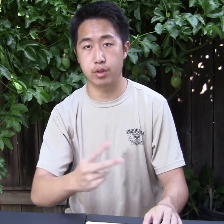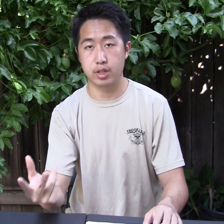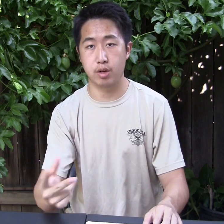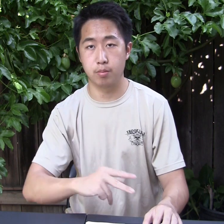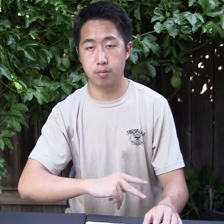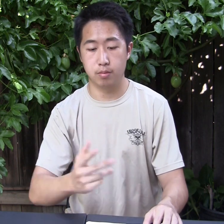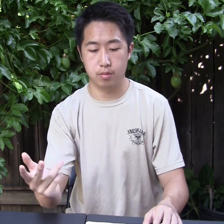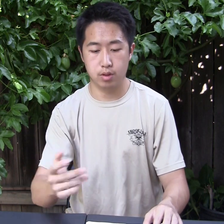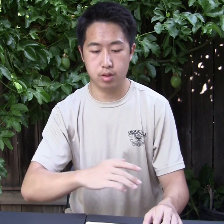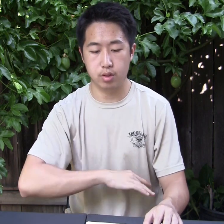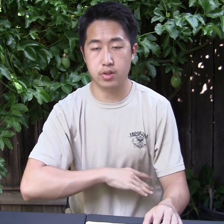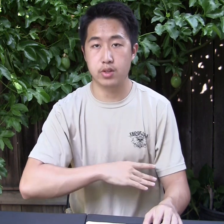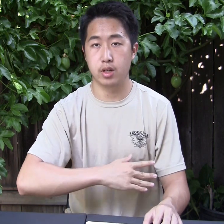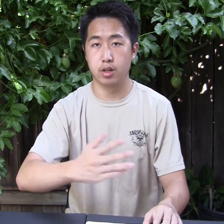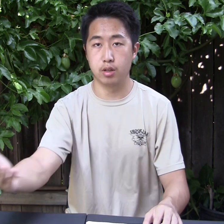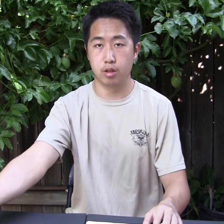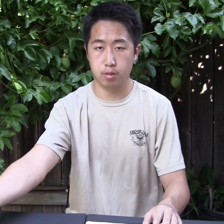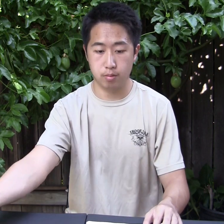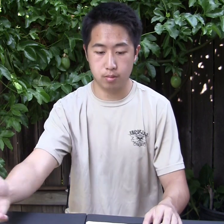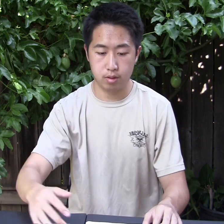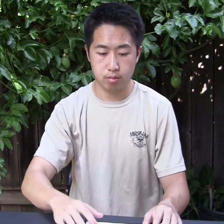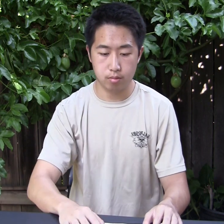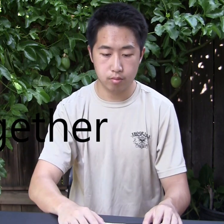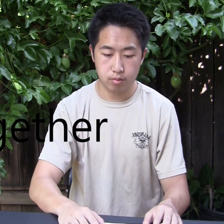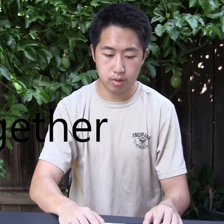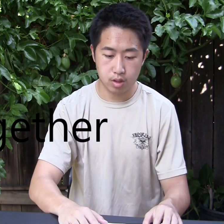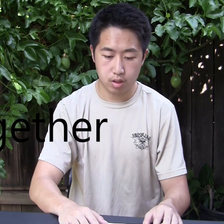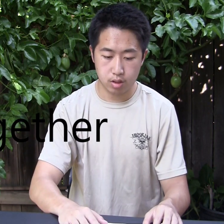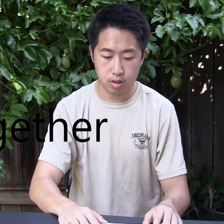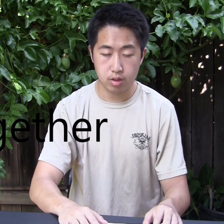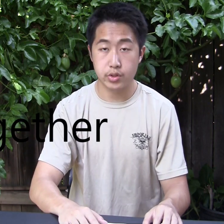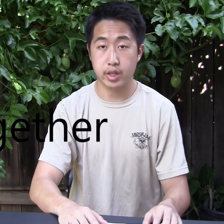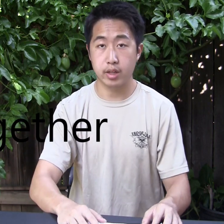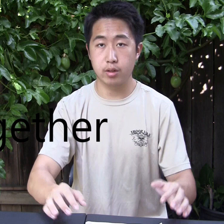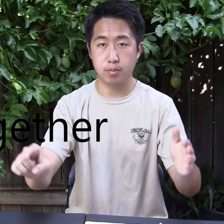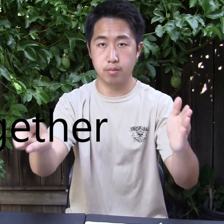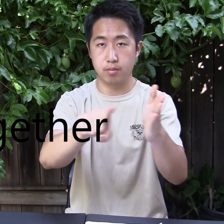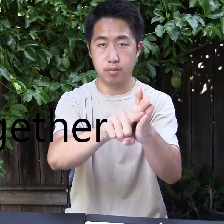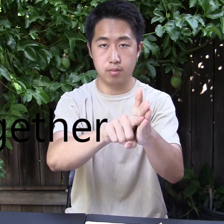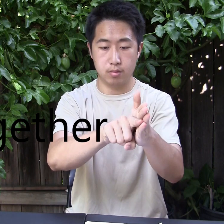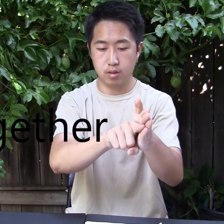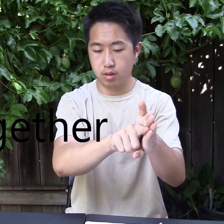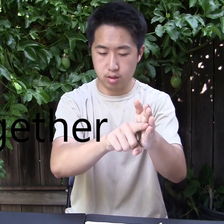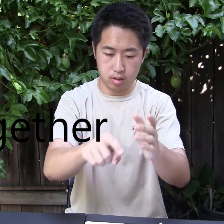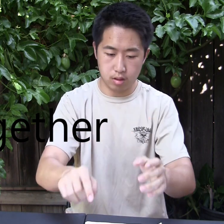out. So this is another. Together,